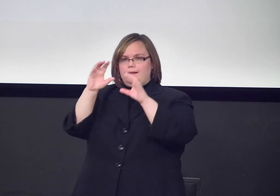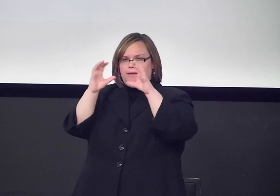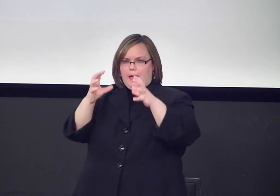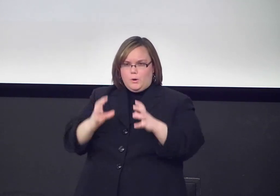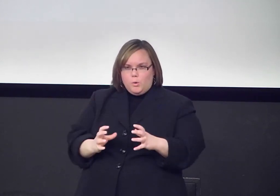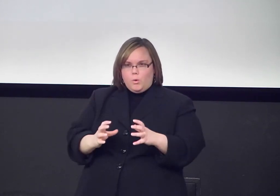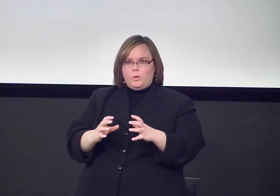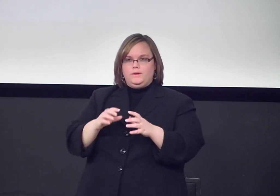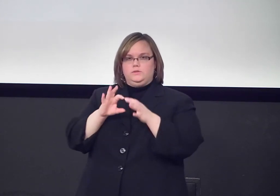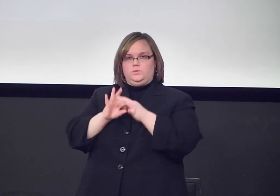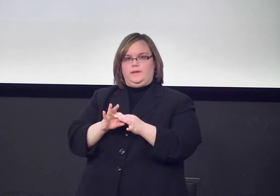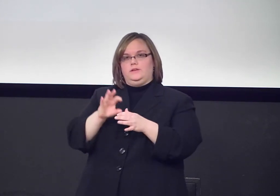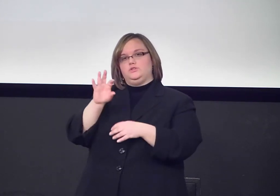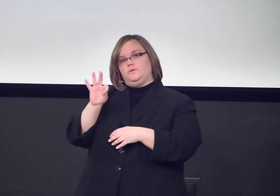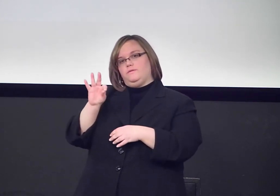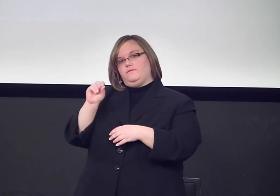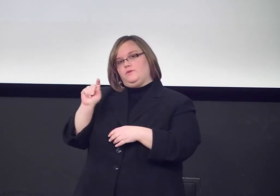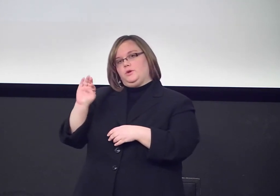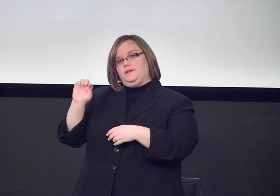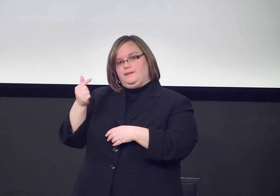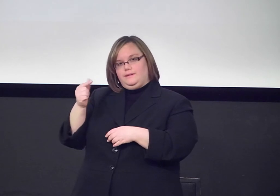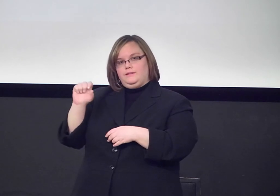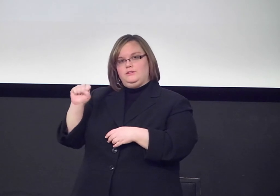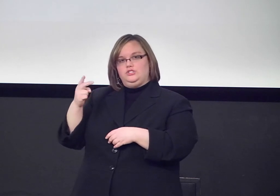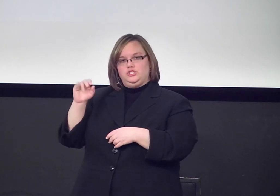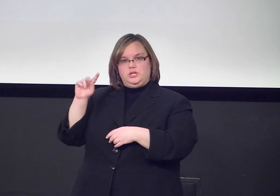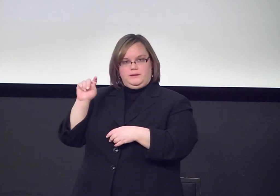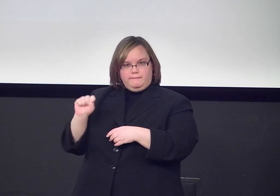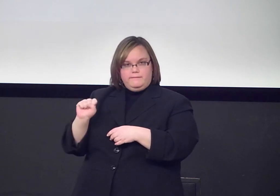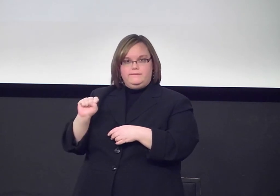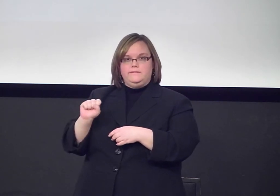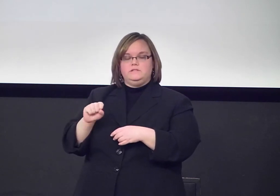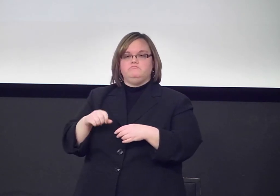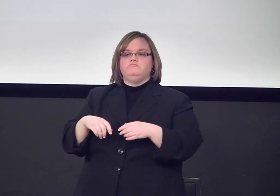So in 1999, Metzger established 8 categories of footing shifts